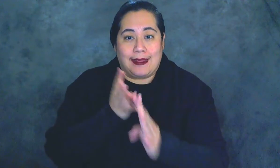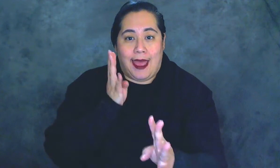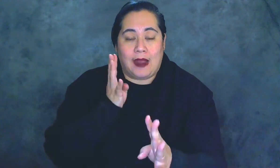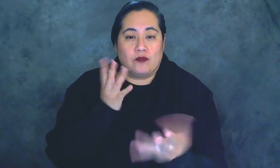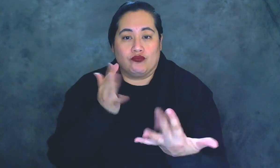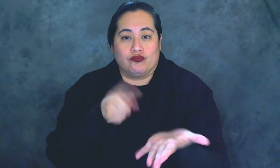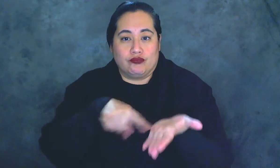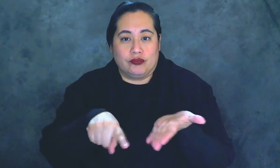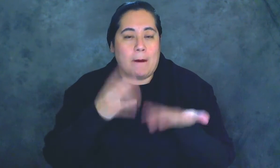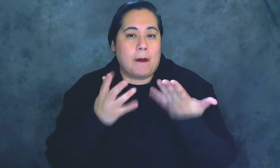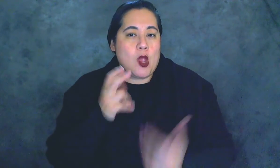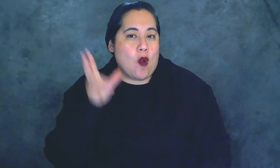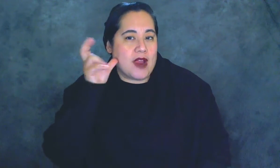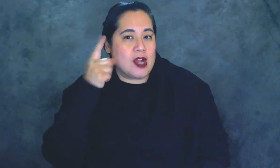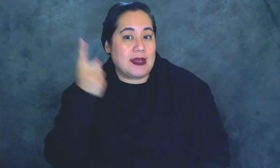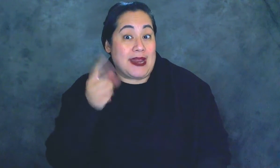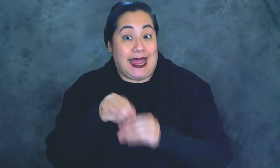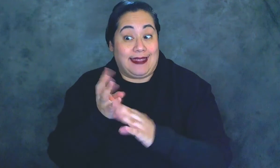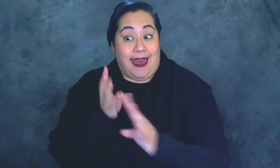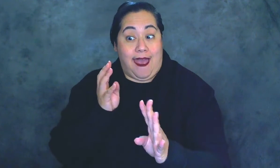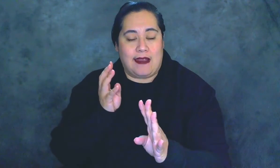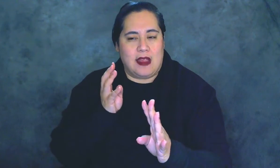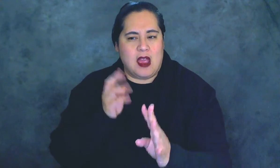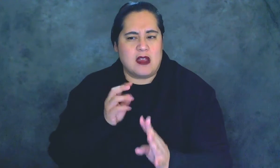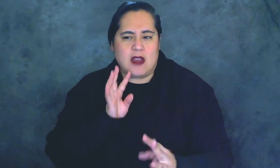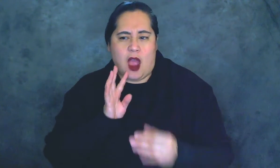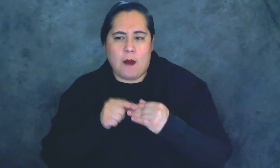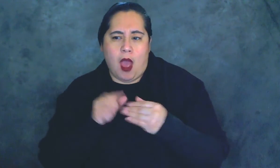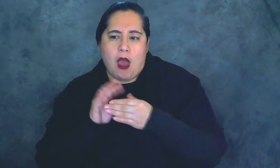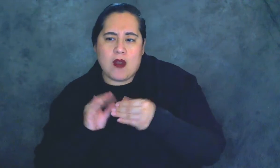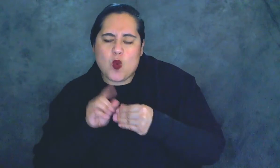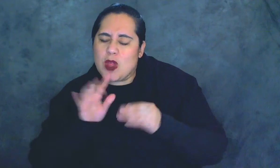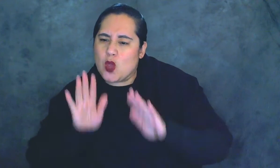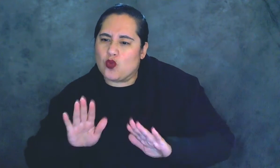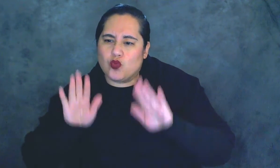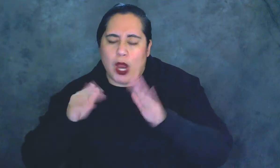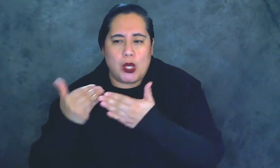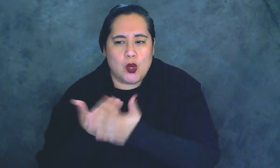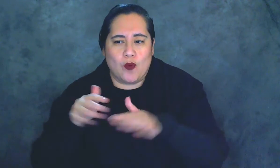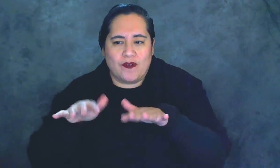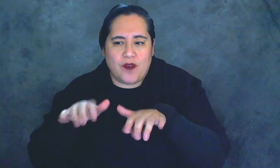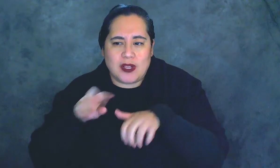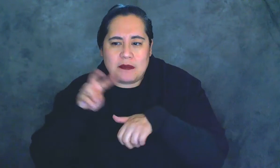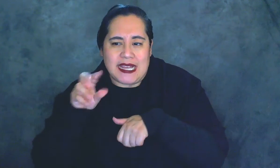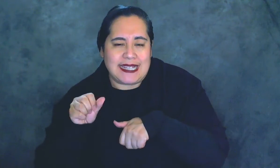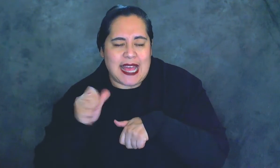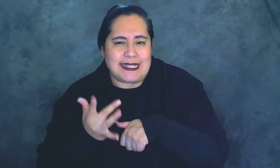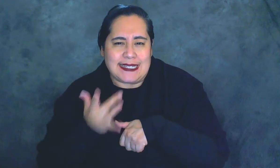might overhear someone in line talk about this really great new frozen pizza that tastes just like you